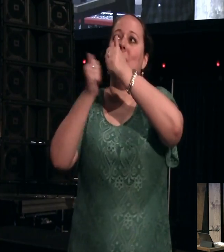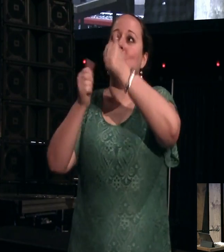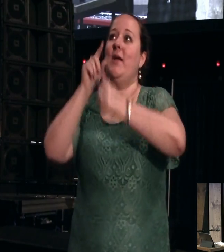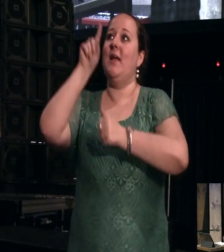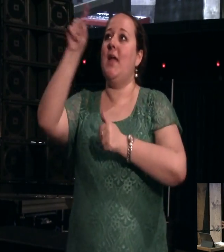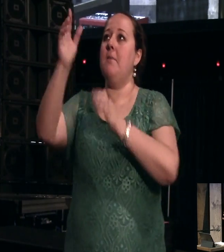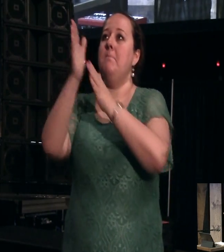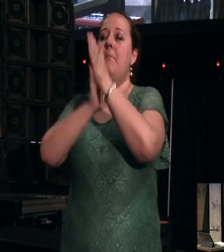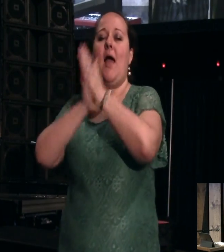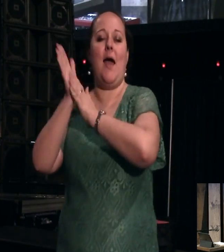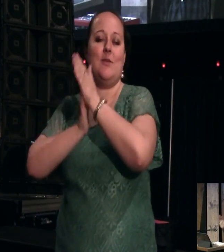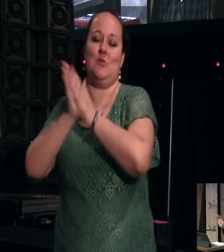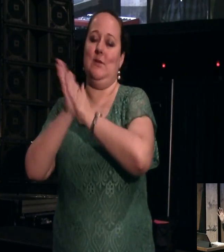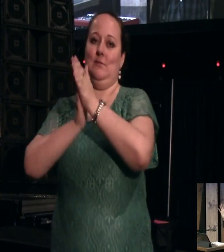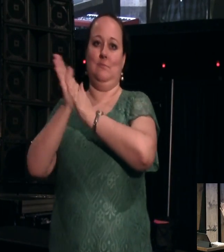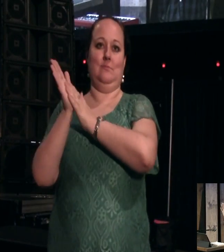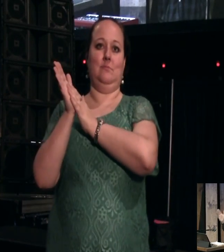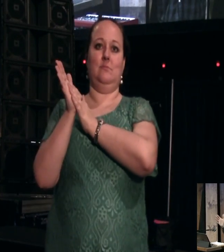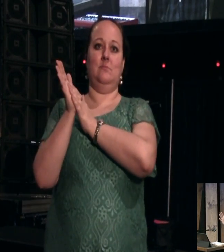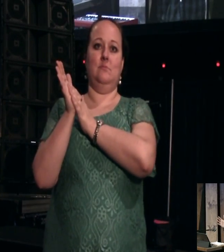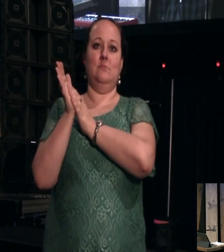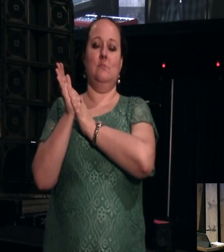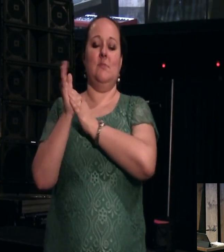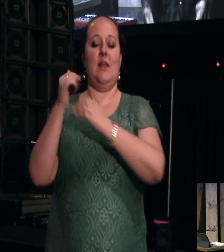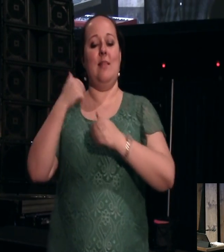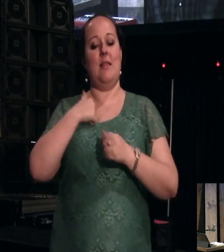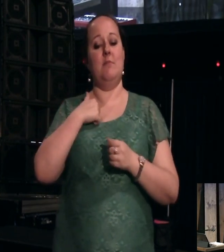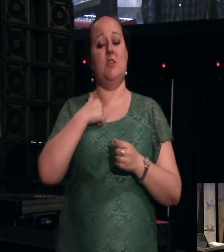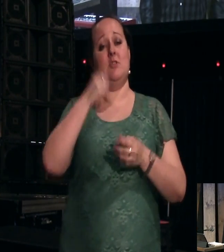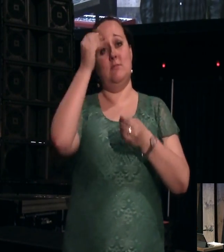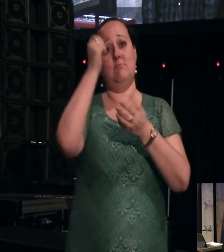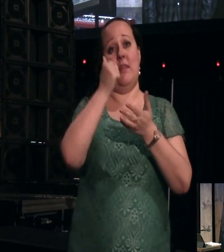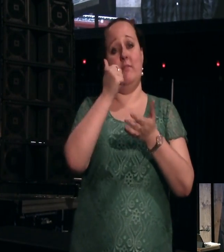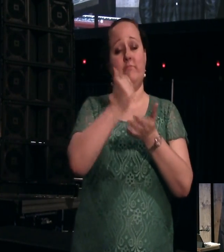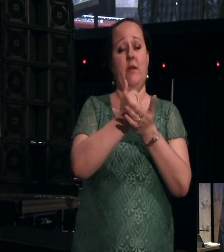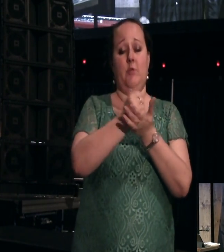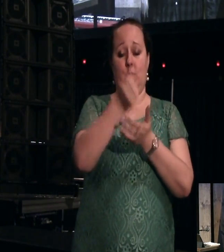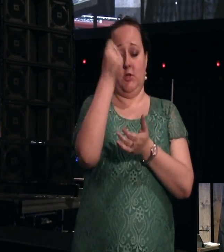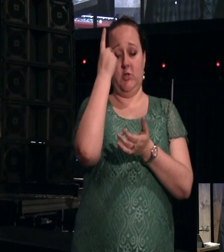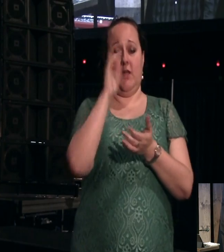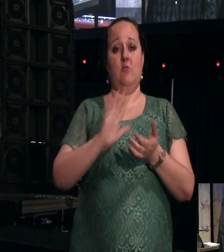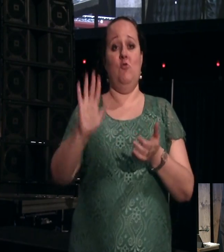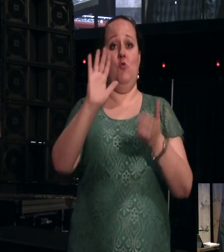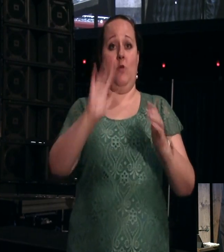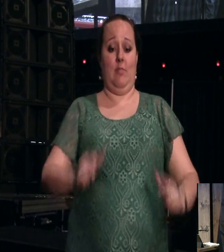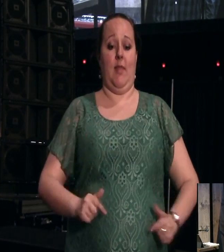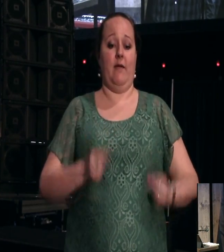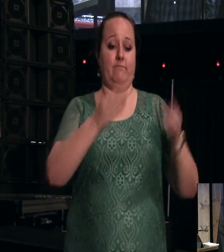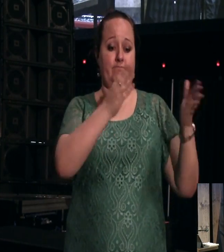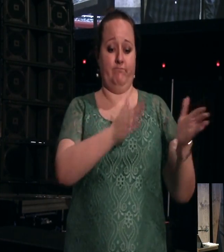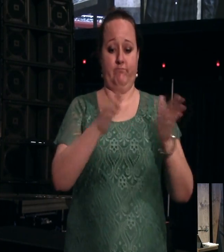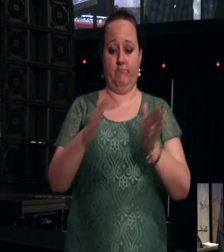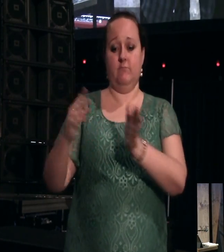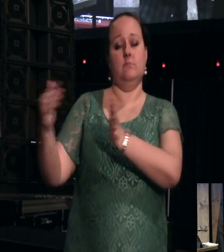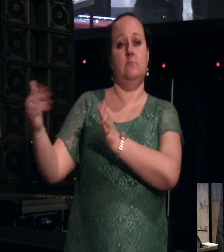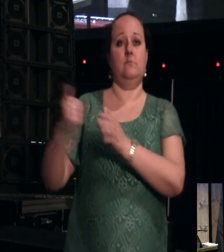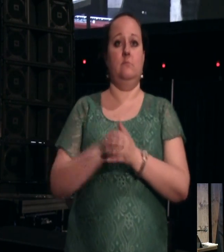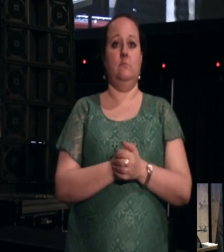best day to start passionately following Jesus. Let me just fill you in on how your life is going to go.